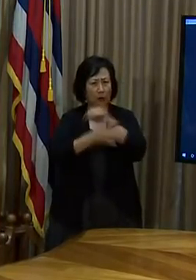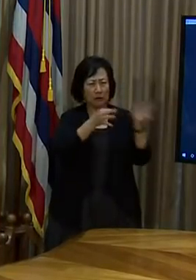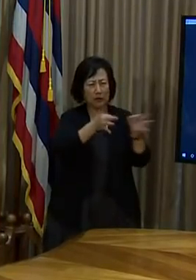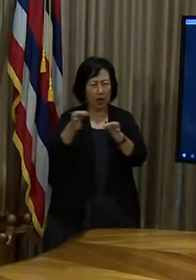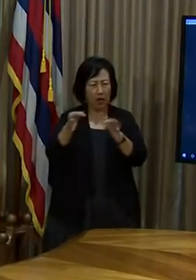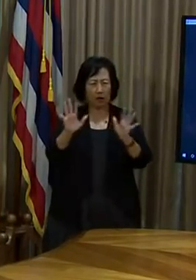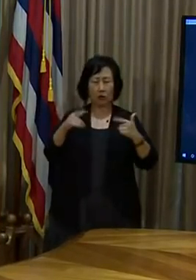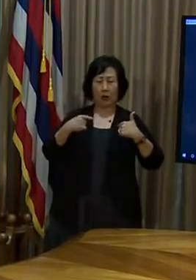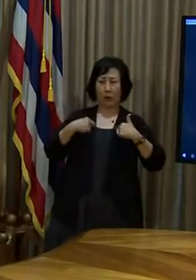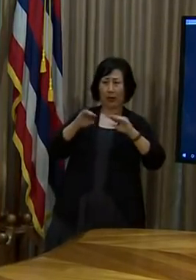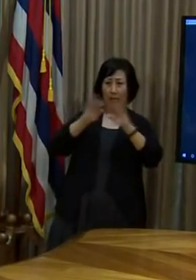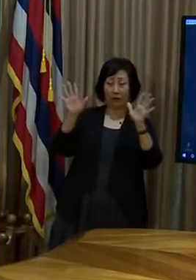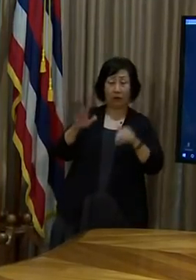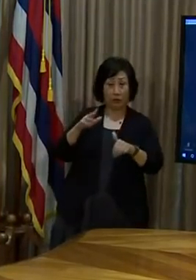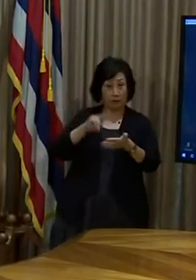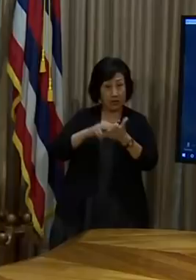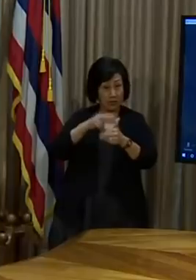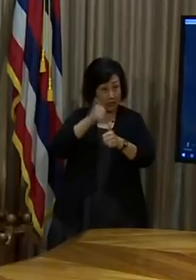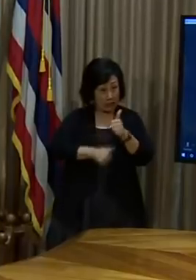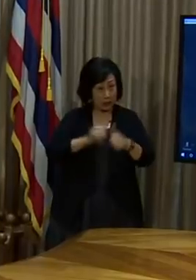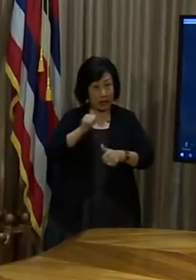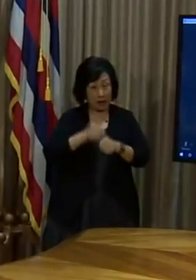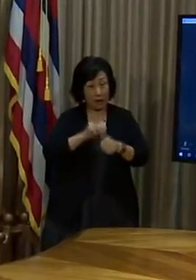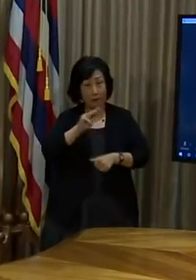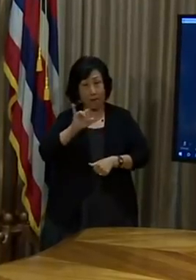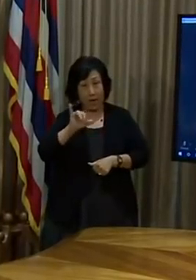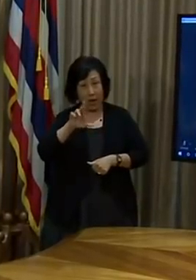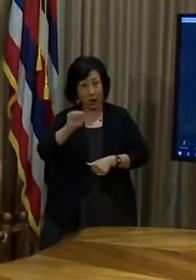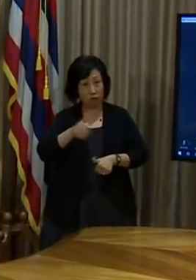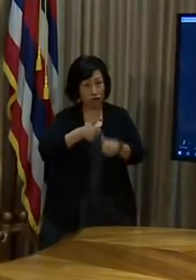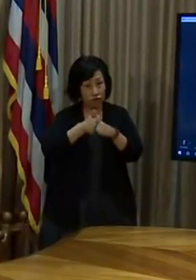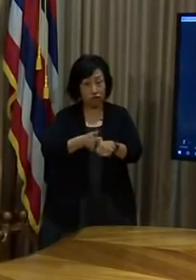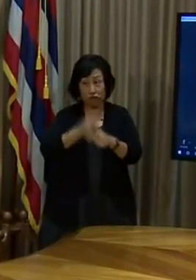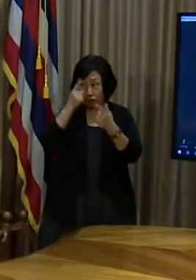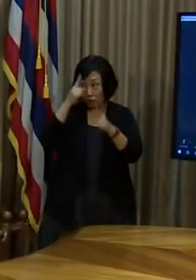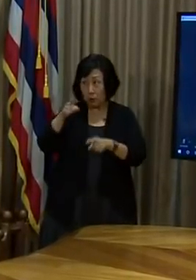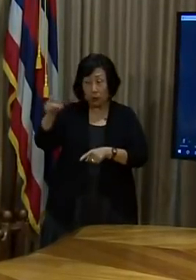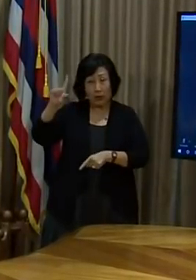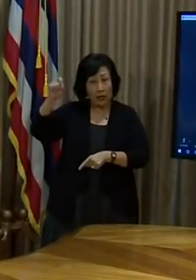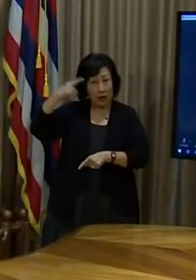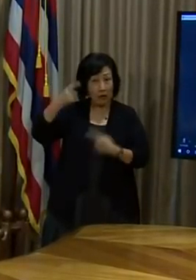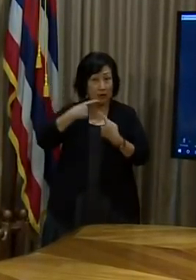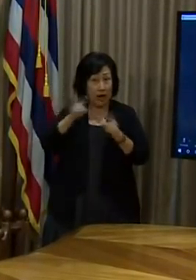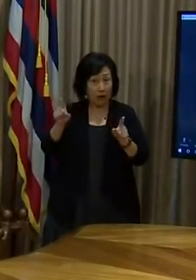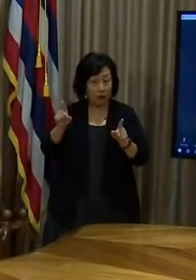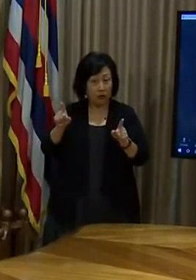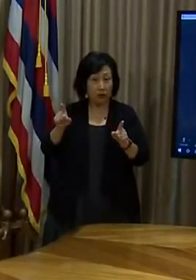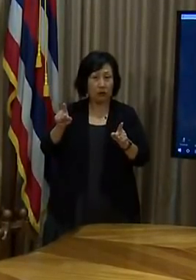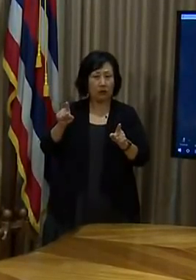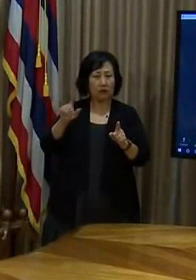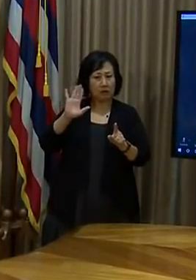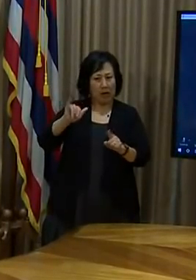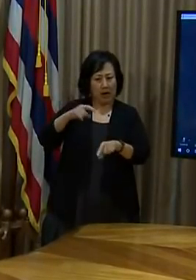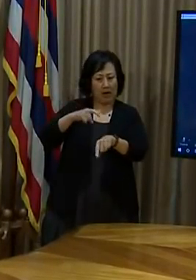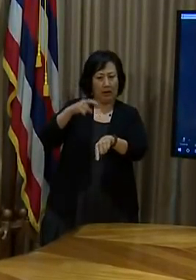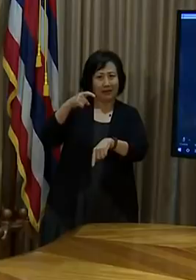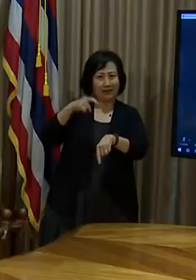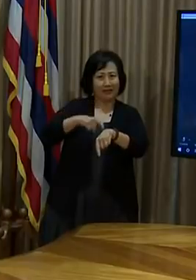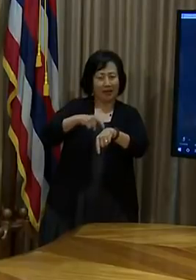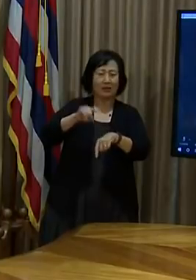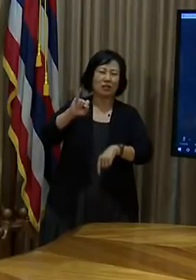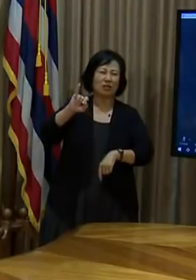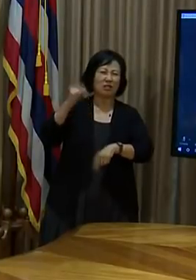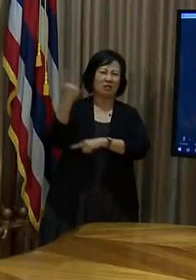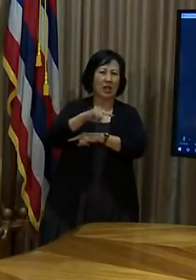So every mayor is on board with the levels that the governor had announced by July 8th if we